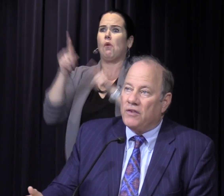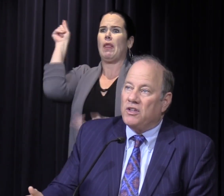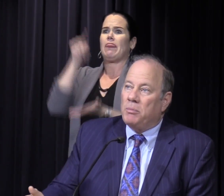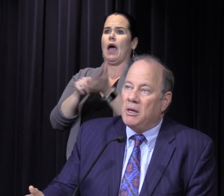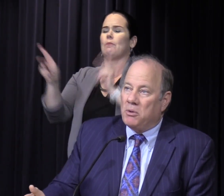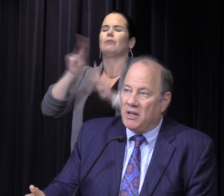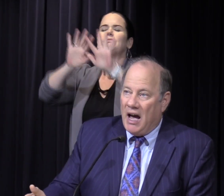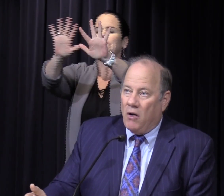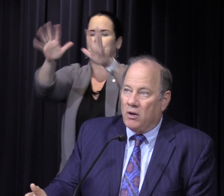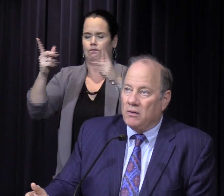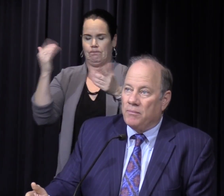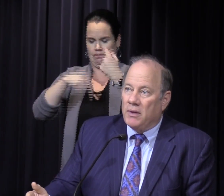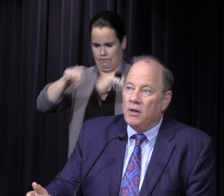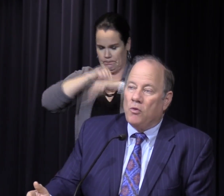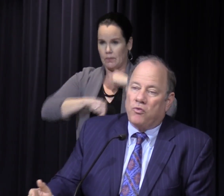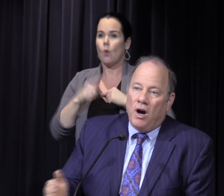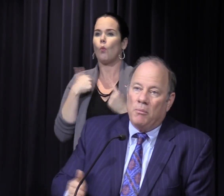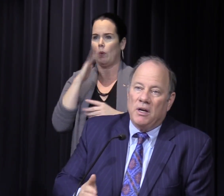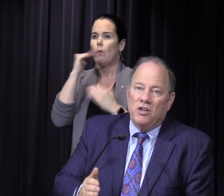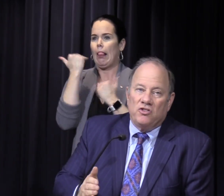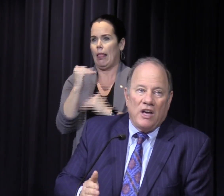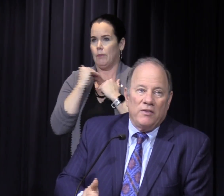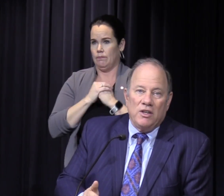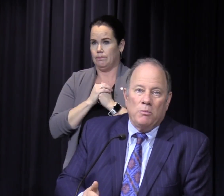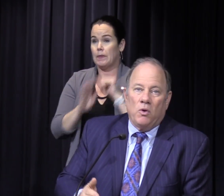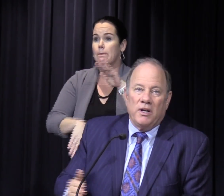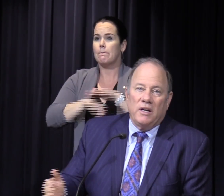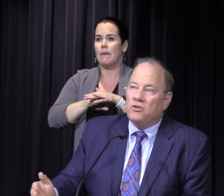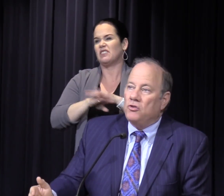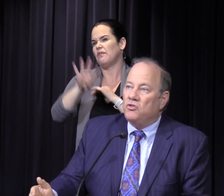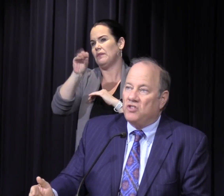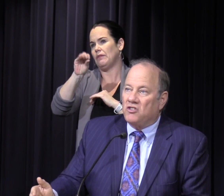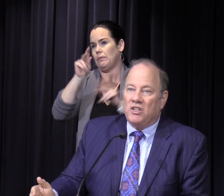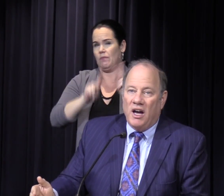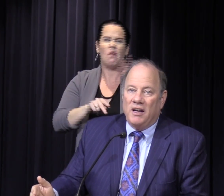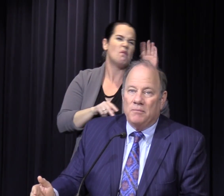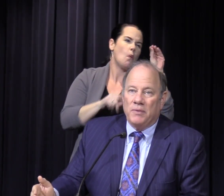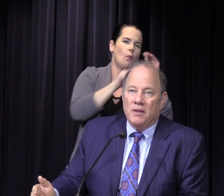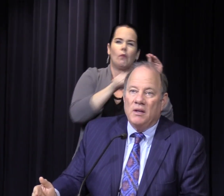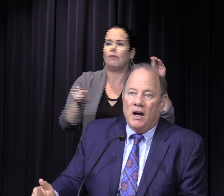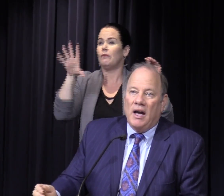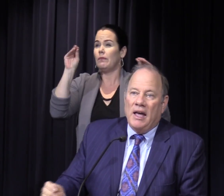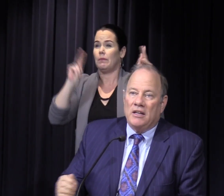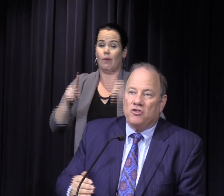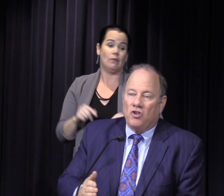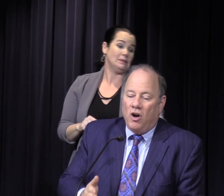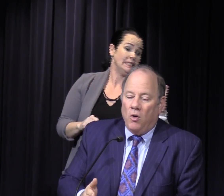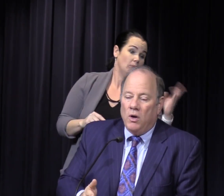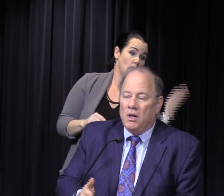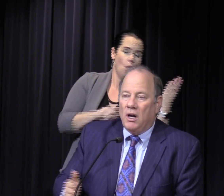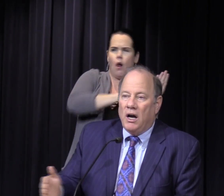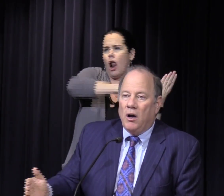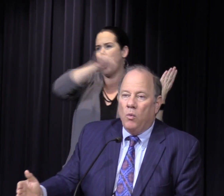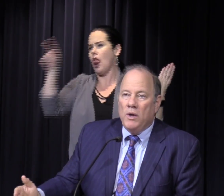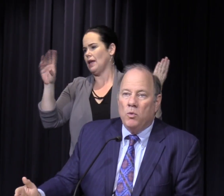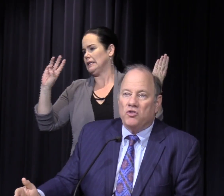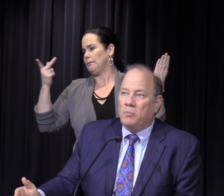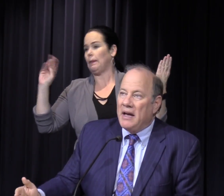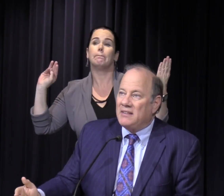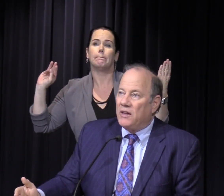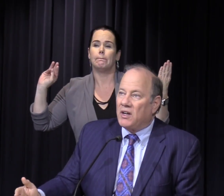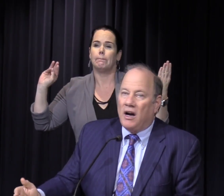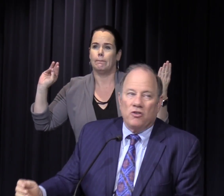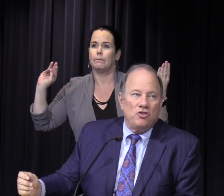40 to 50 people an hour from 7 in the morning to 6 at night. And so we